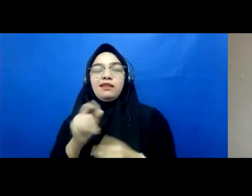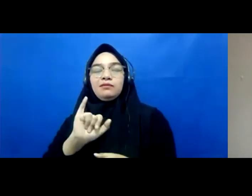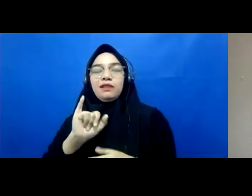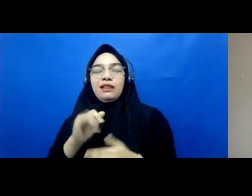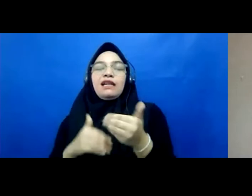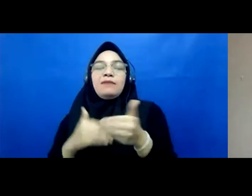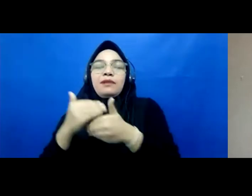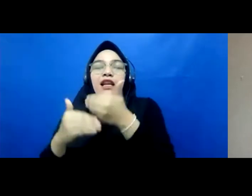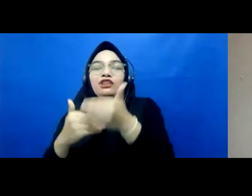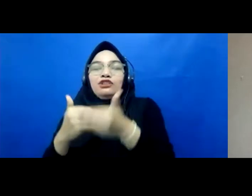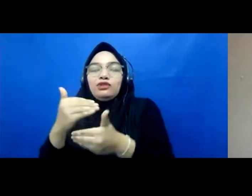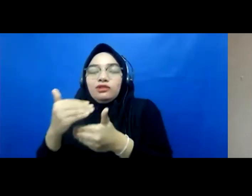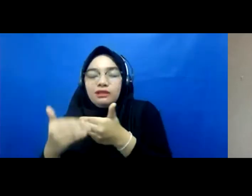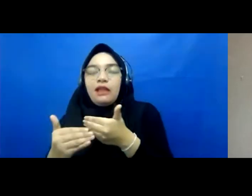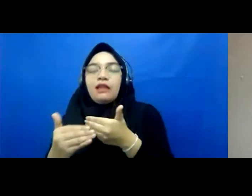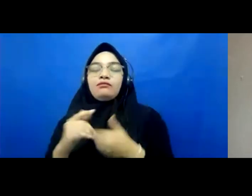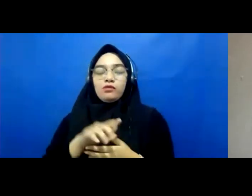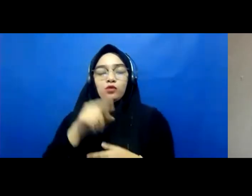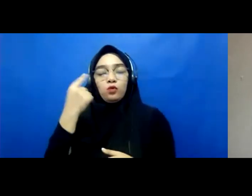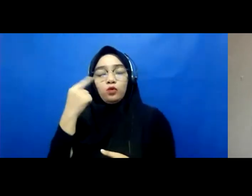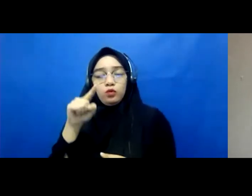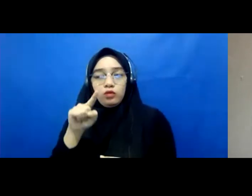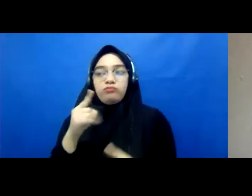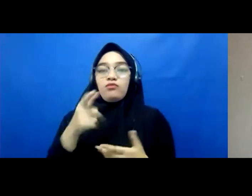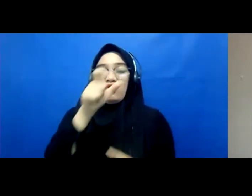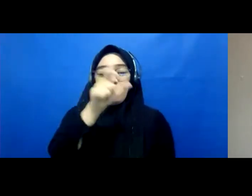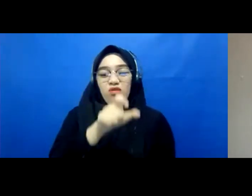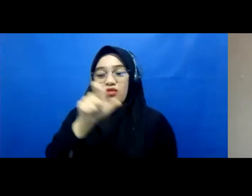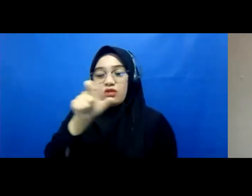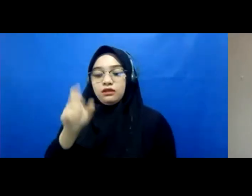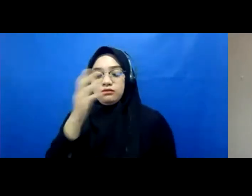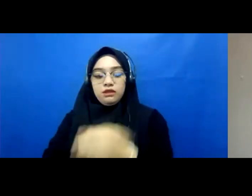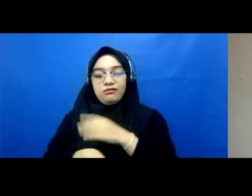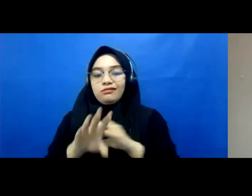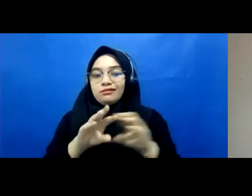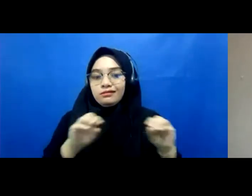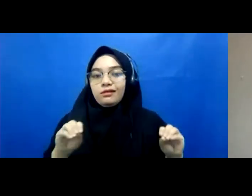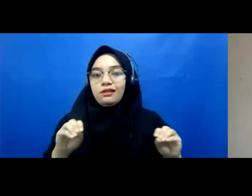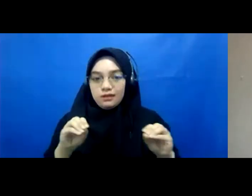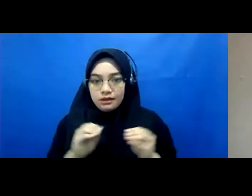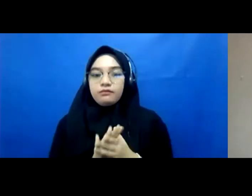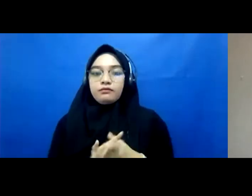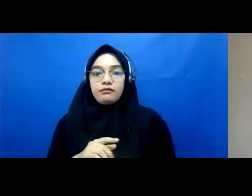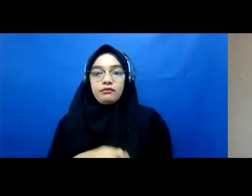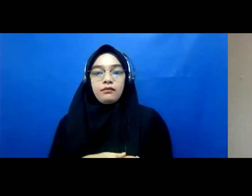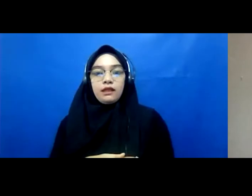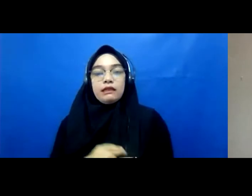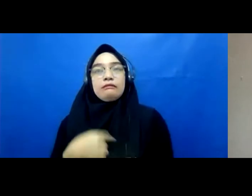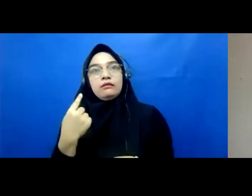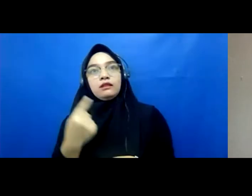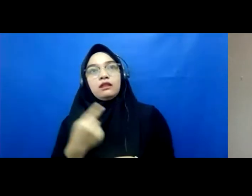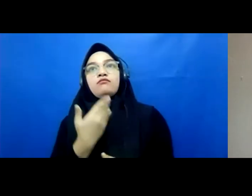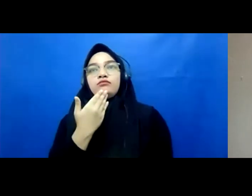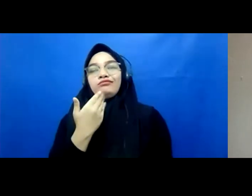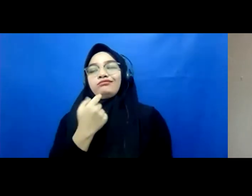inclusive employers. And in addition to that, our own inclusive sustainable businesses provide employment